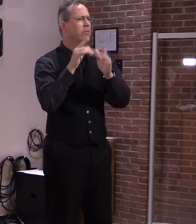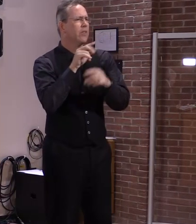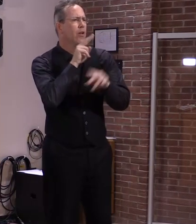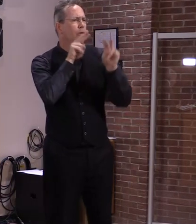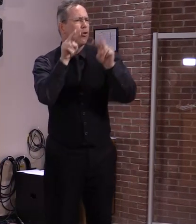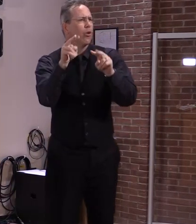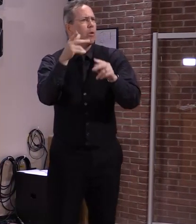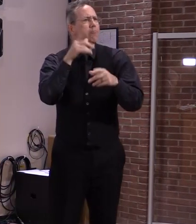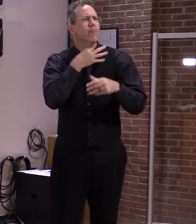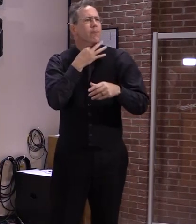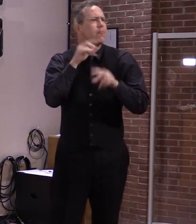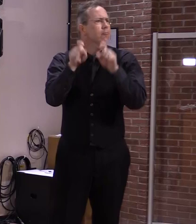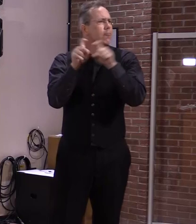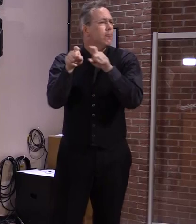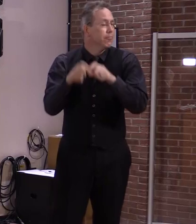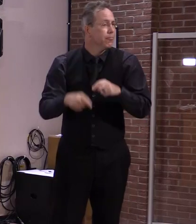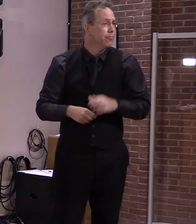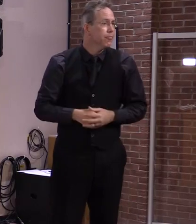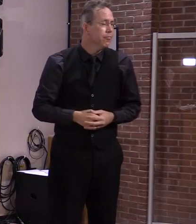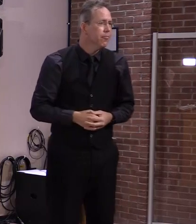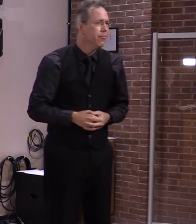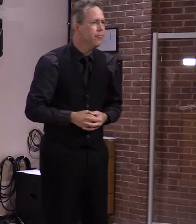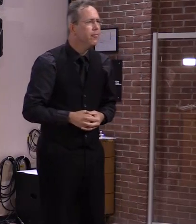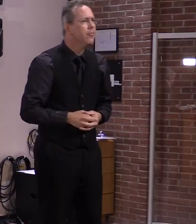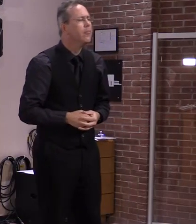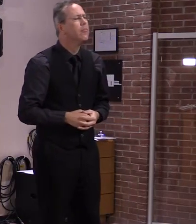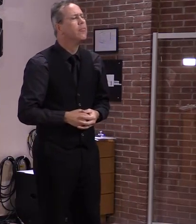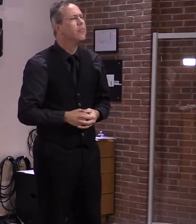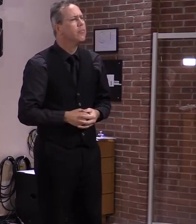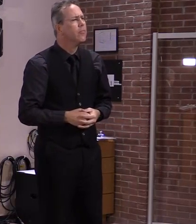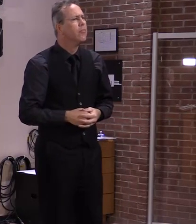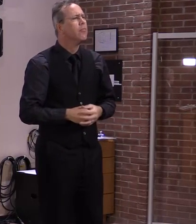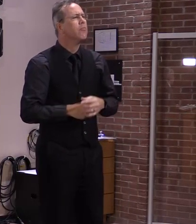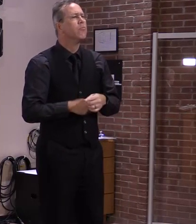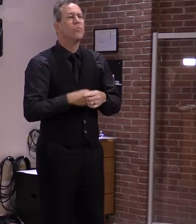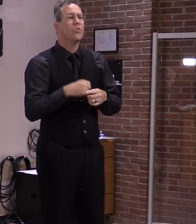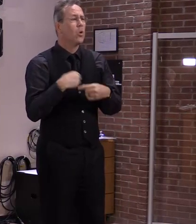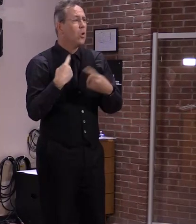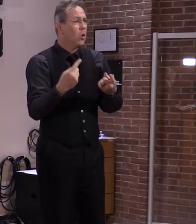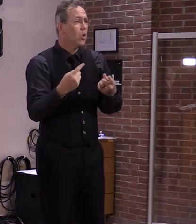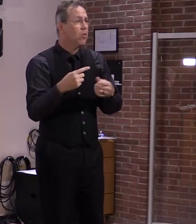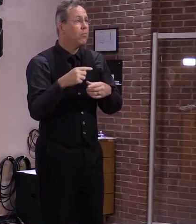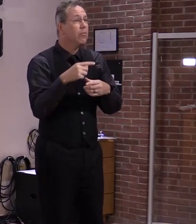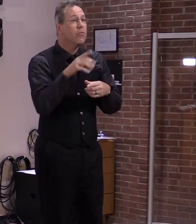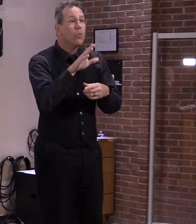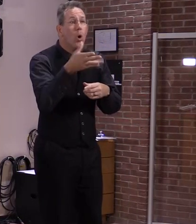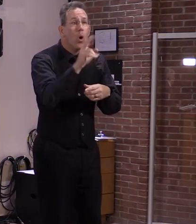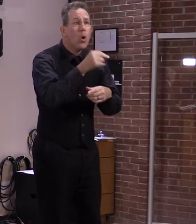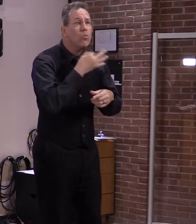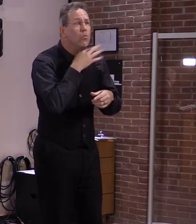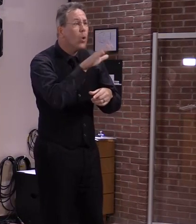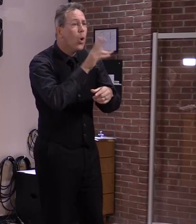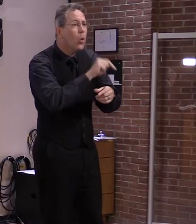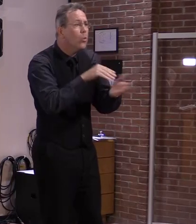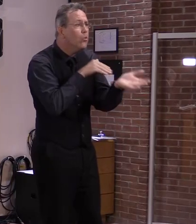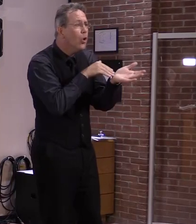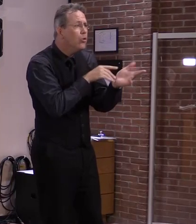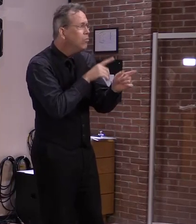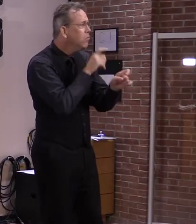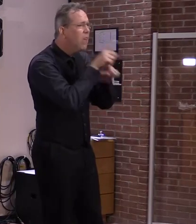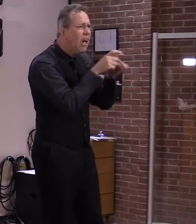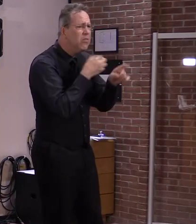aapvt.org. As always, please feel free to reach out to your child's pediatrician with specific